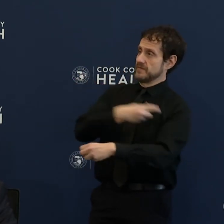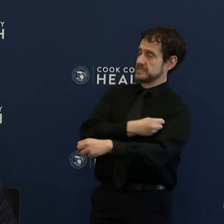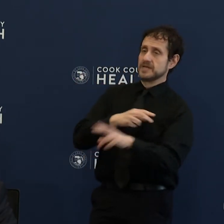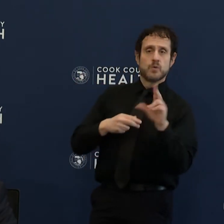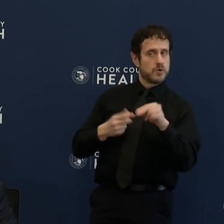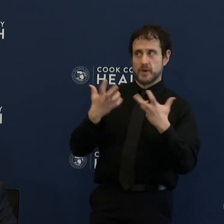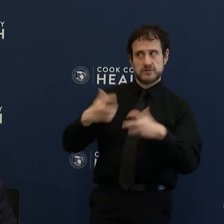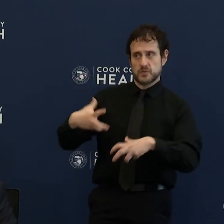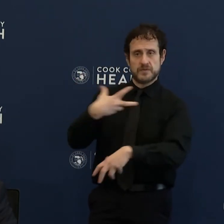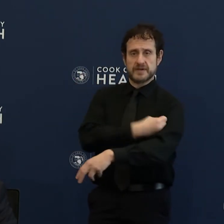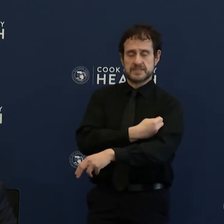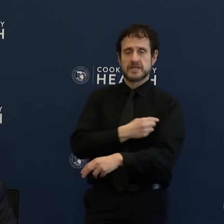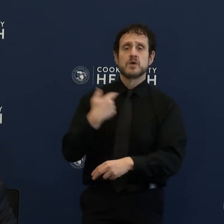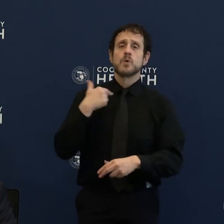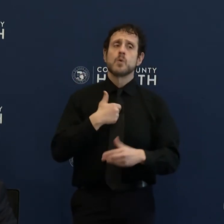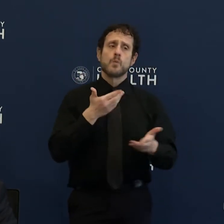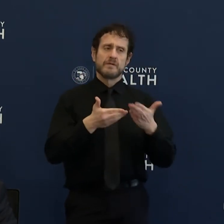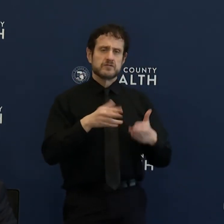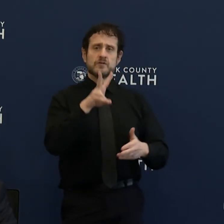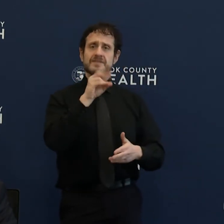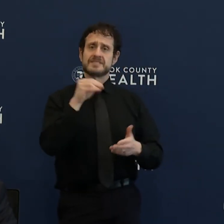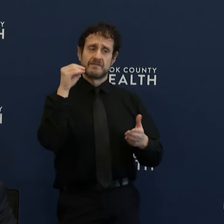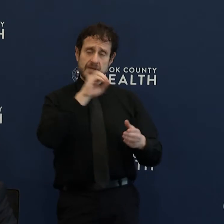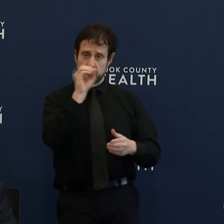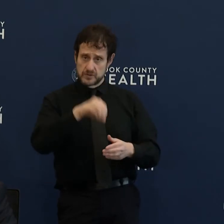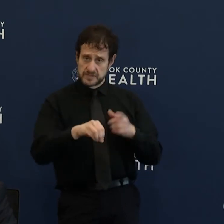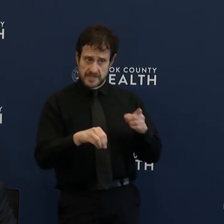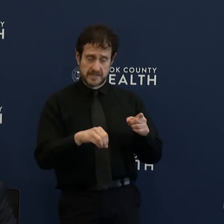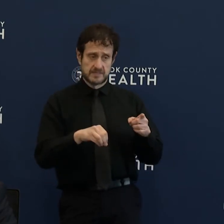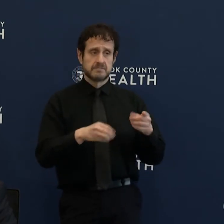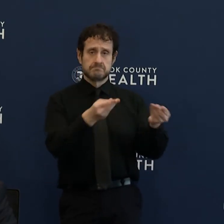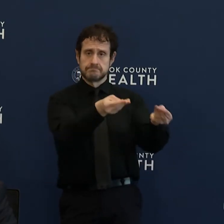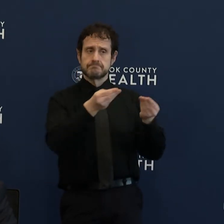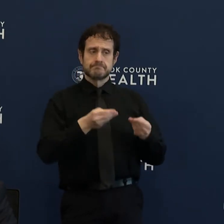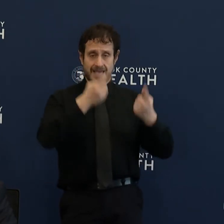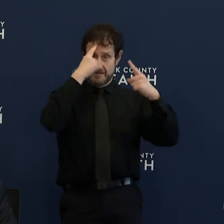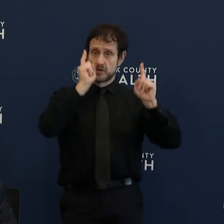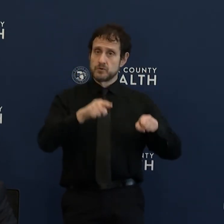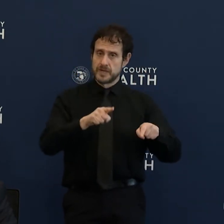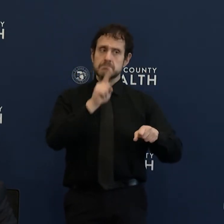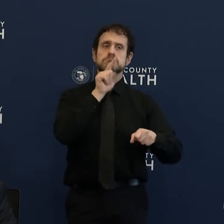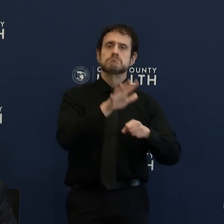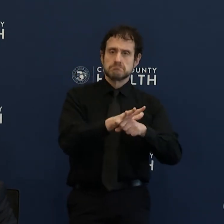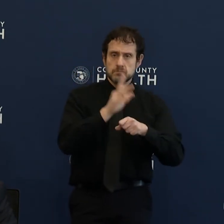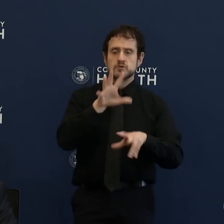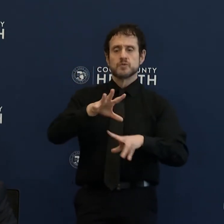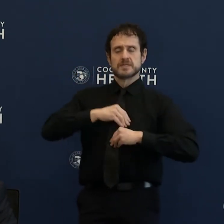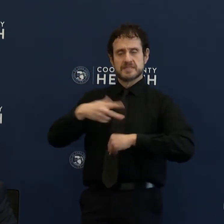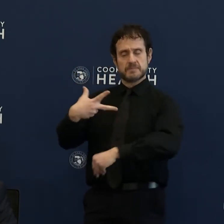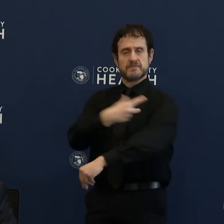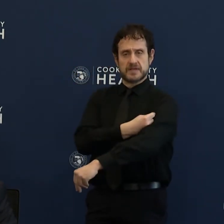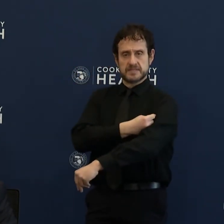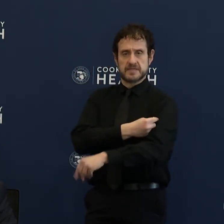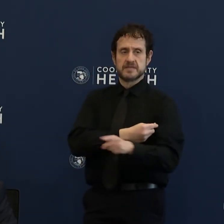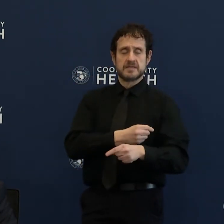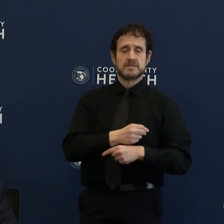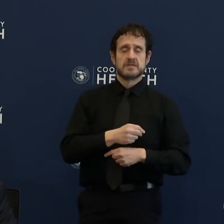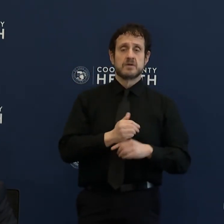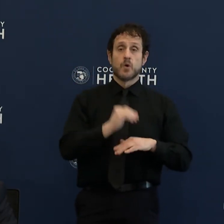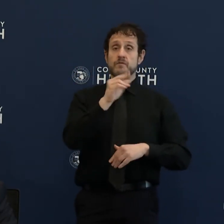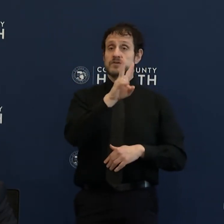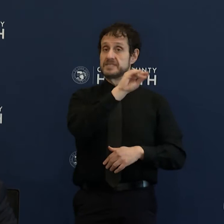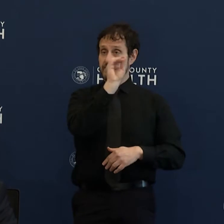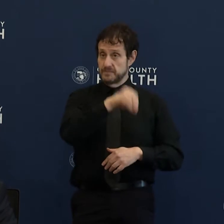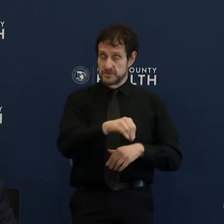70% of our staff, and respondents have given back affirmative commitment in measuring over 70% in the initial